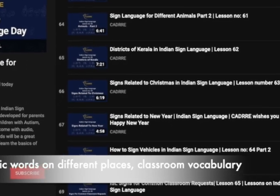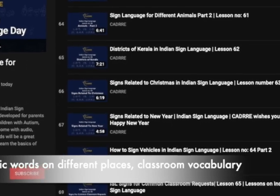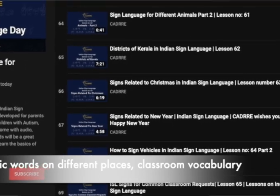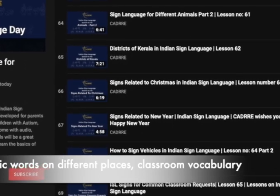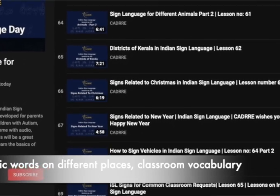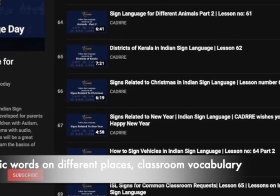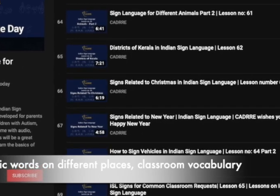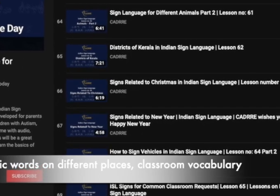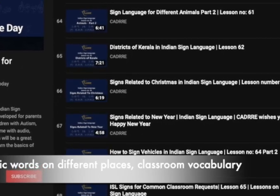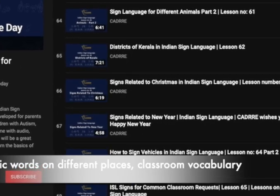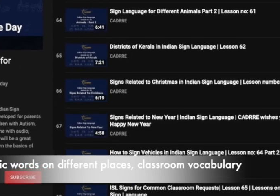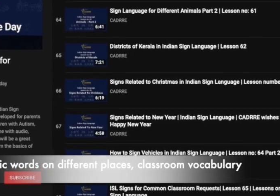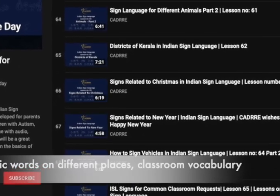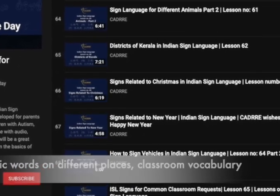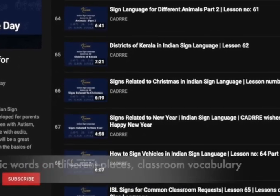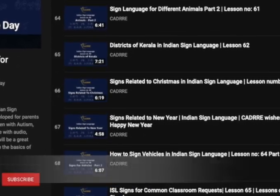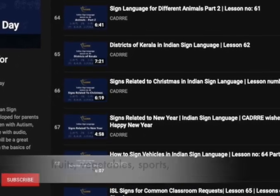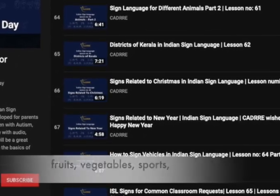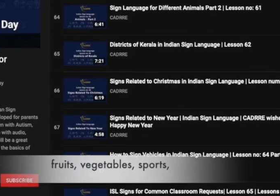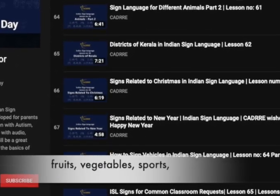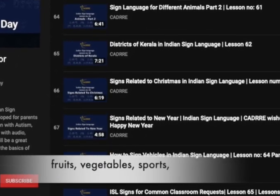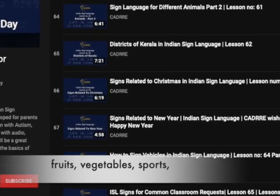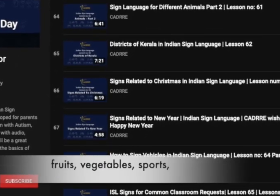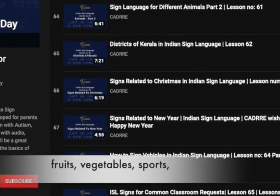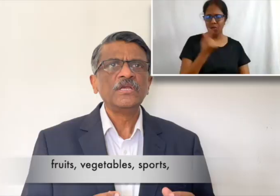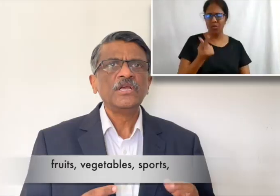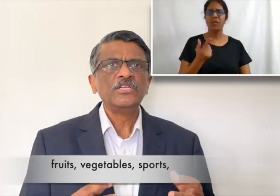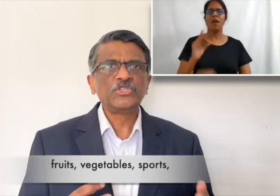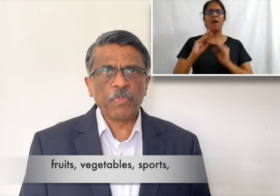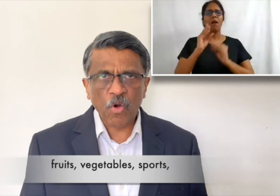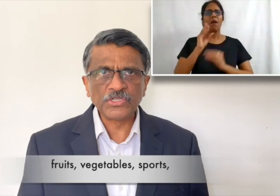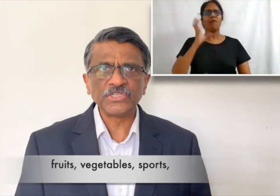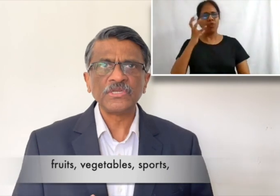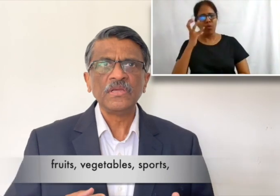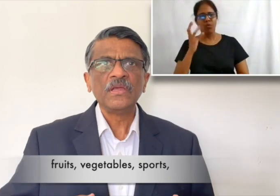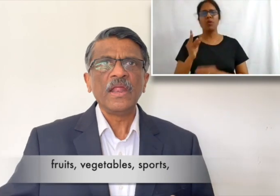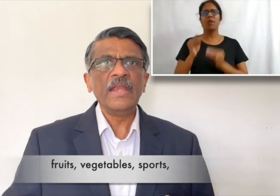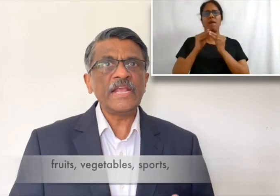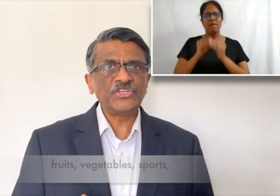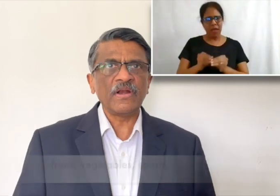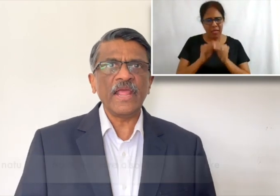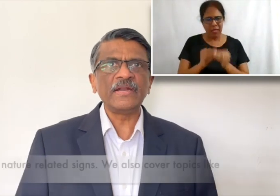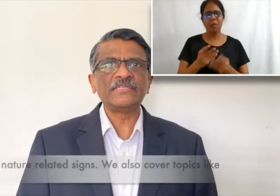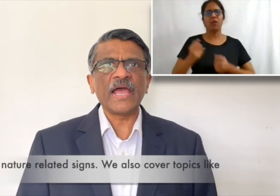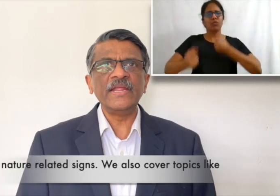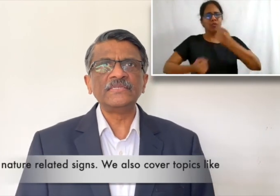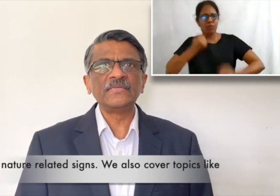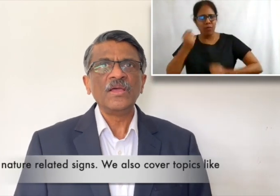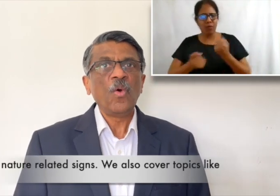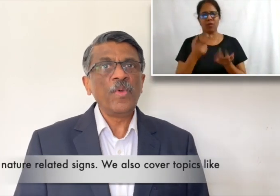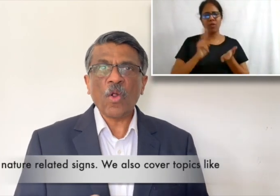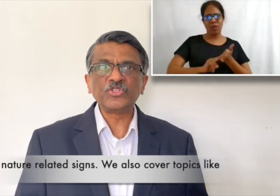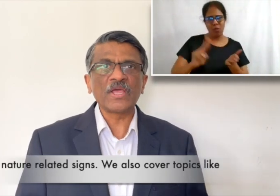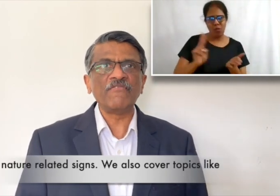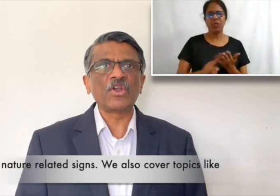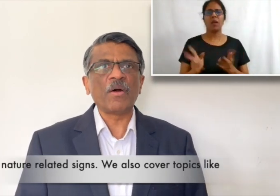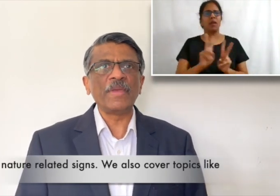classroom vocabulary, fruits, vegetables, sports, nature-related signs. We also cover topics